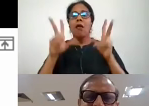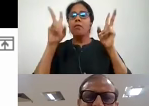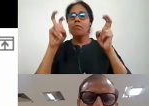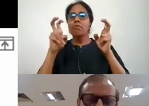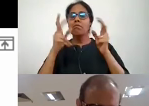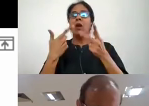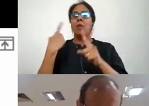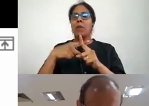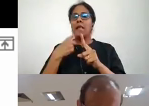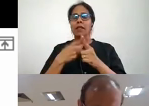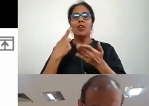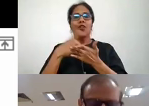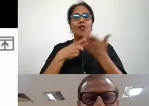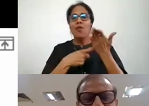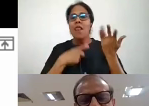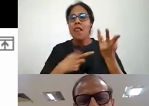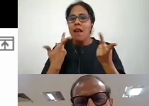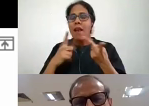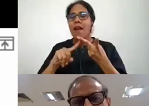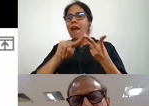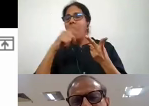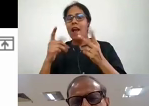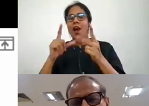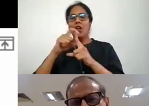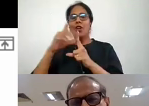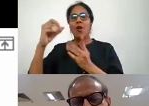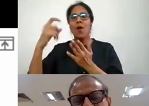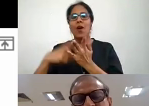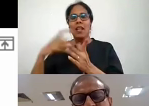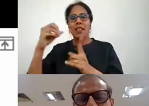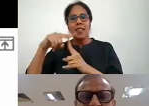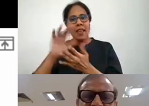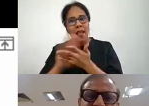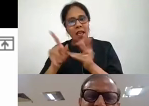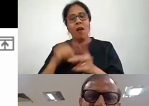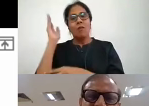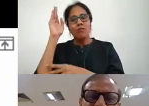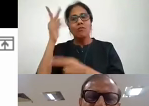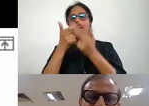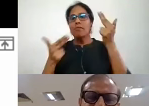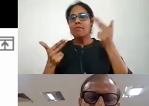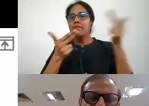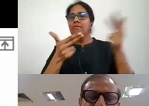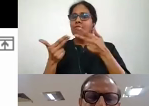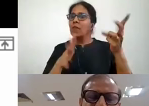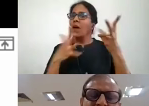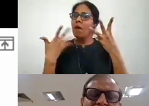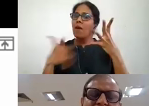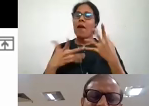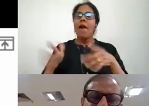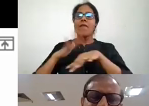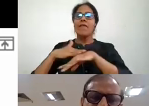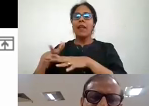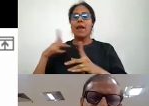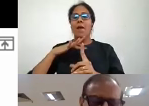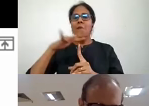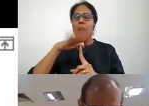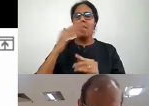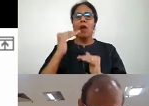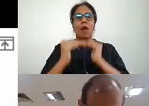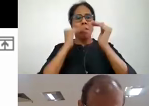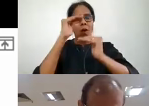by Dorothy Stanley and a lot of many improvements which are happening on Wi-Fi and the use